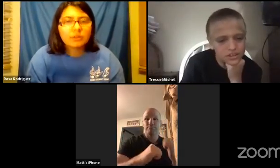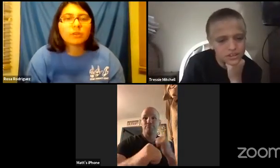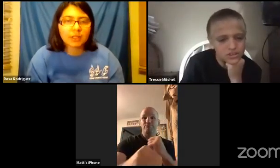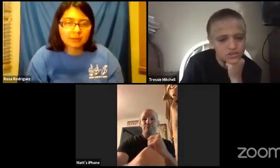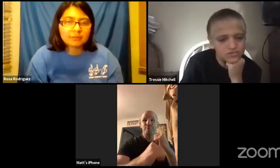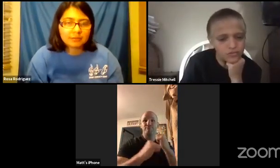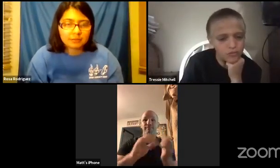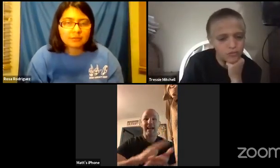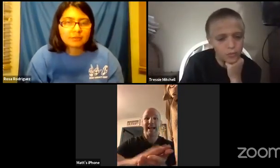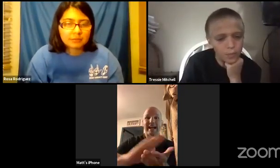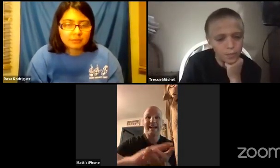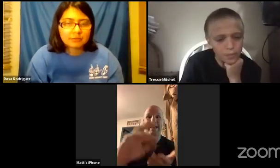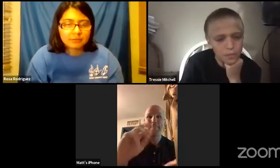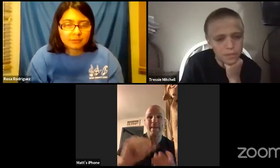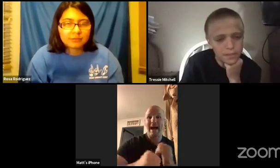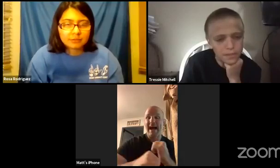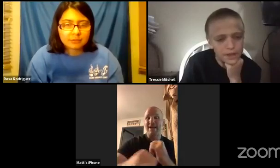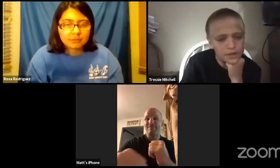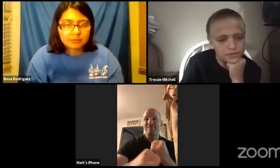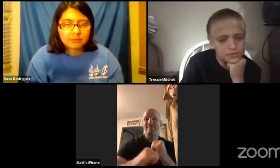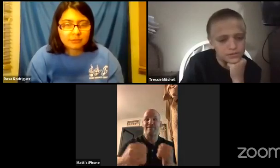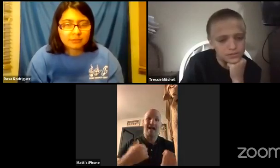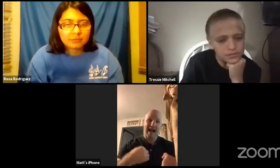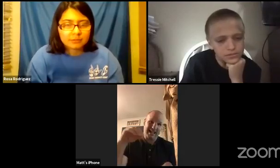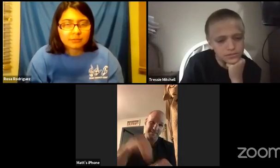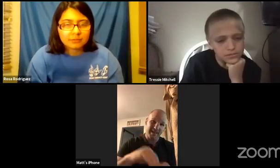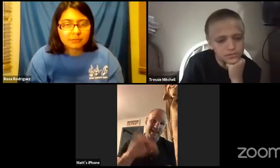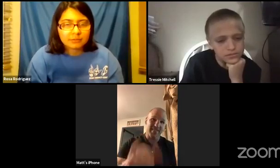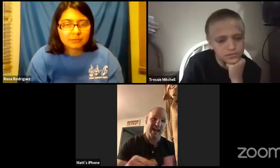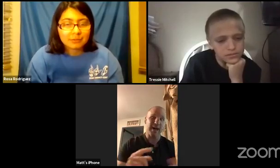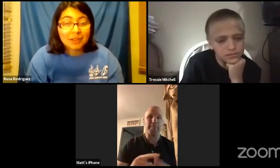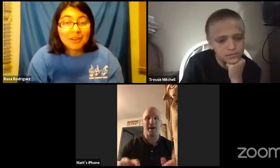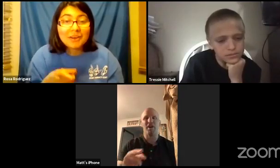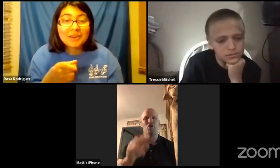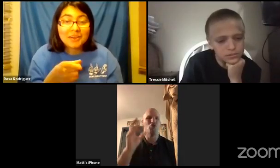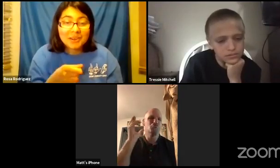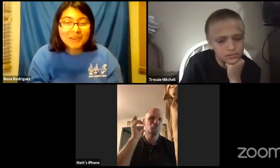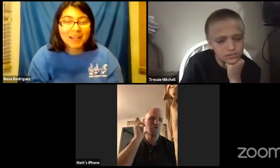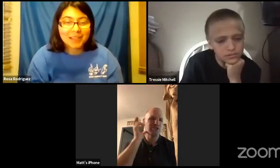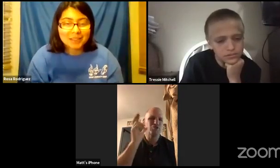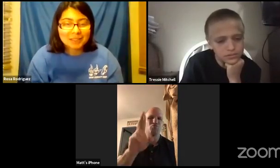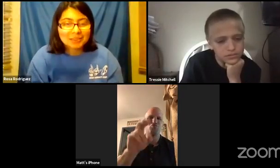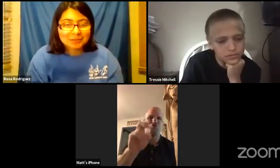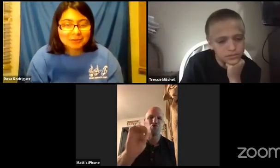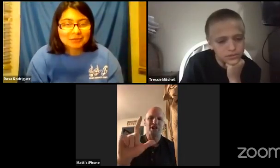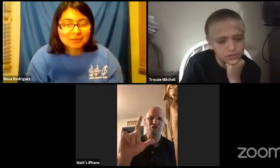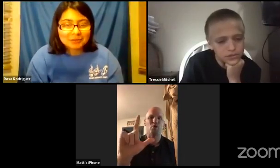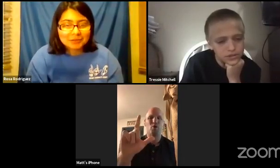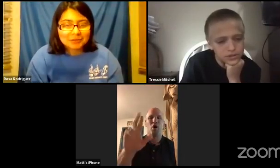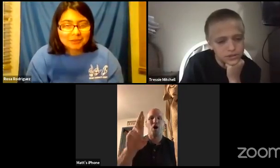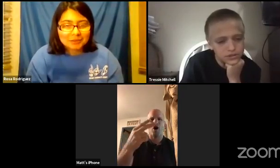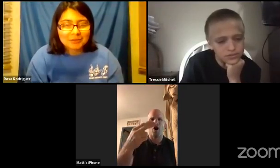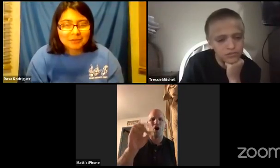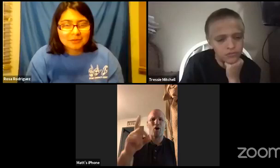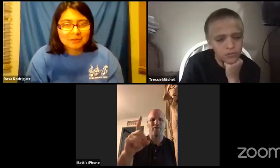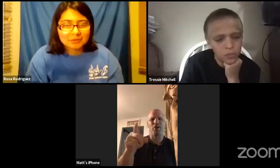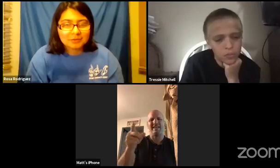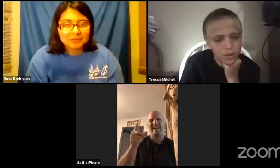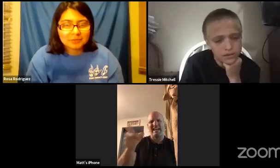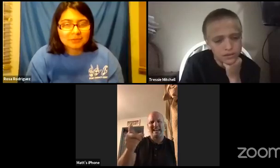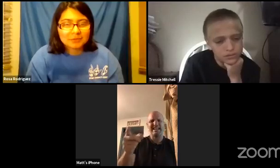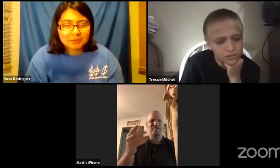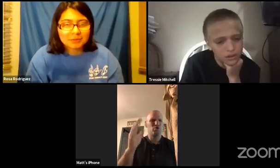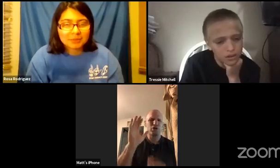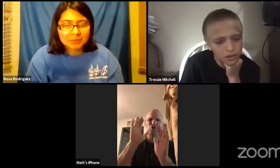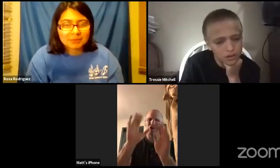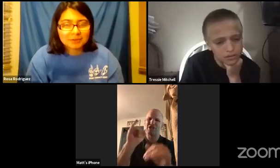and maybe I can play a cameo. Maybe I can be one of the custodians in the gym. But Russell